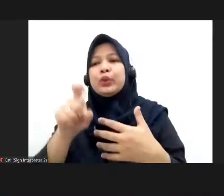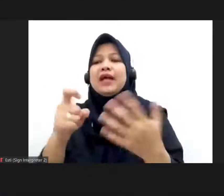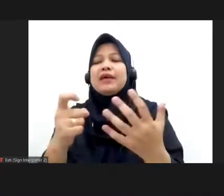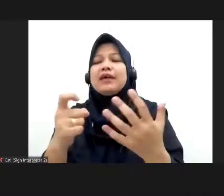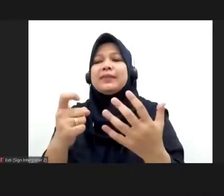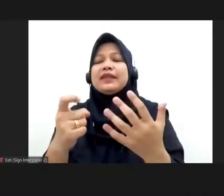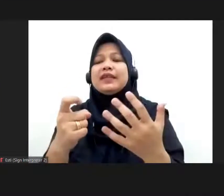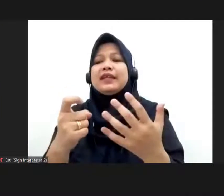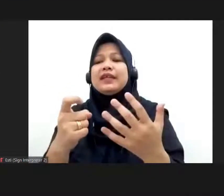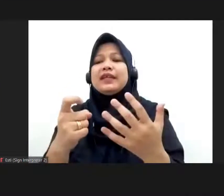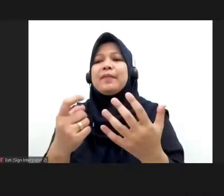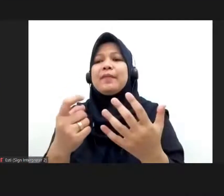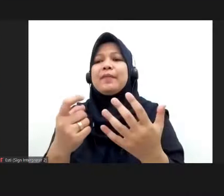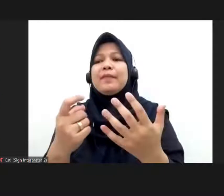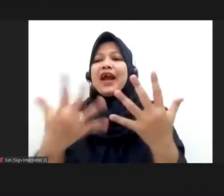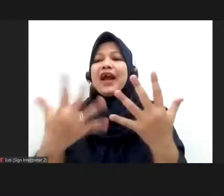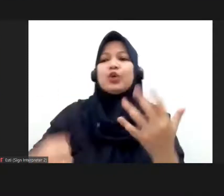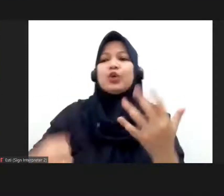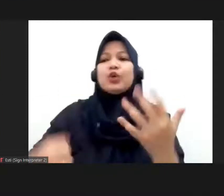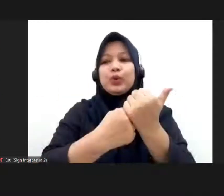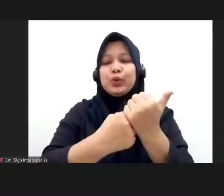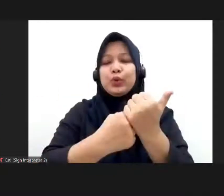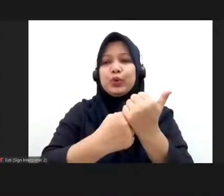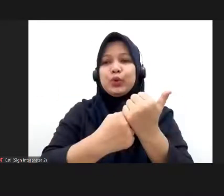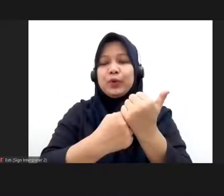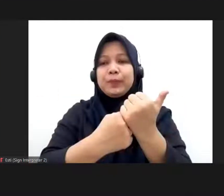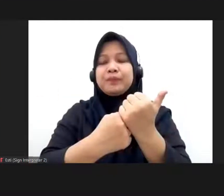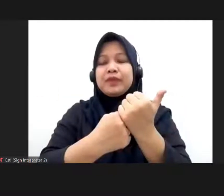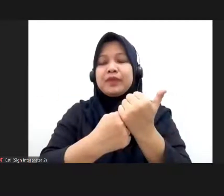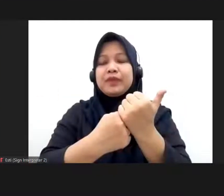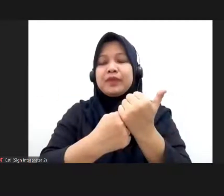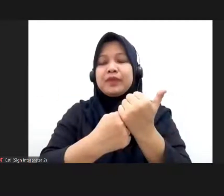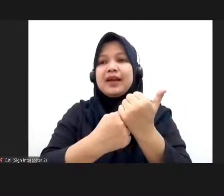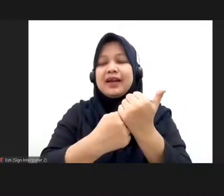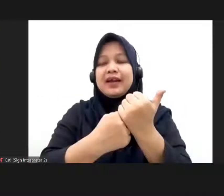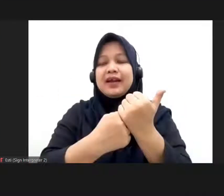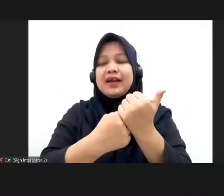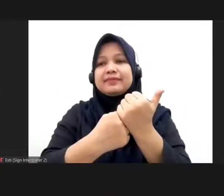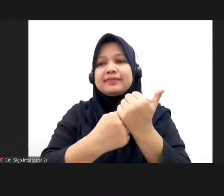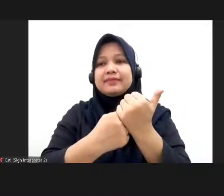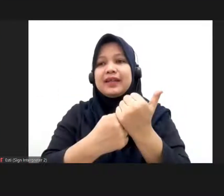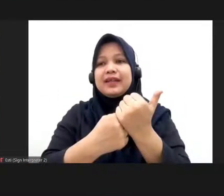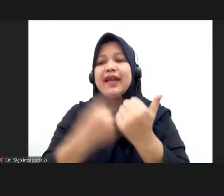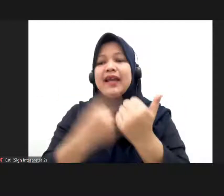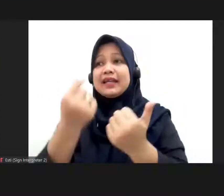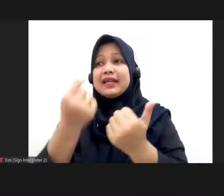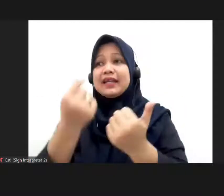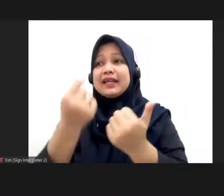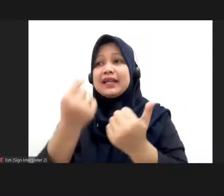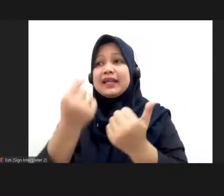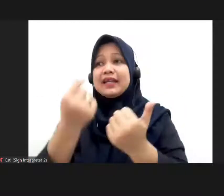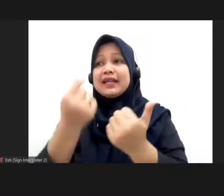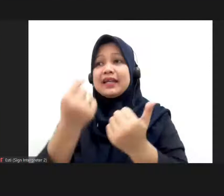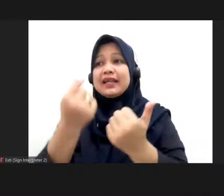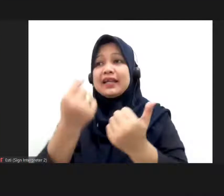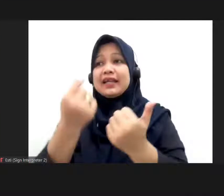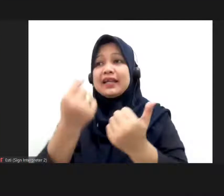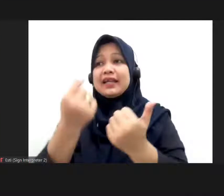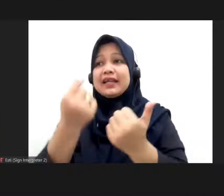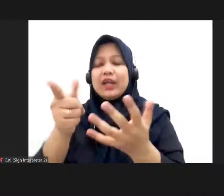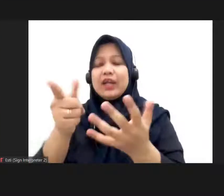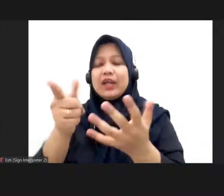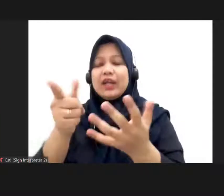we had is we were funded by local organization, church organization in the